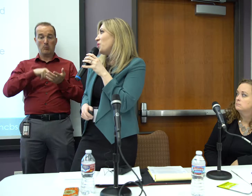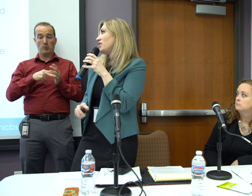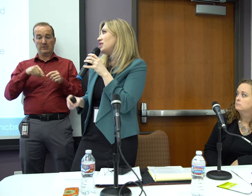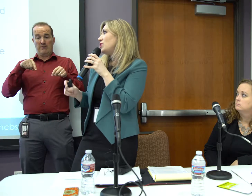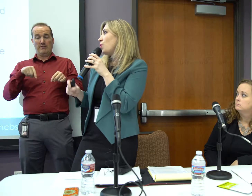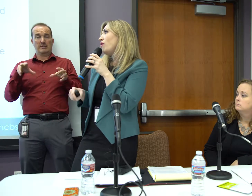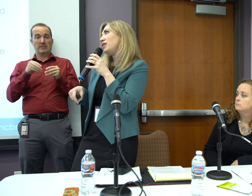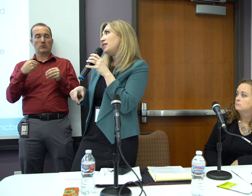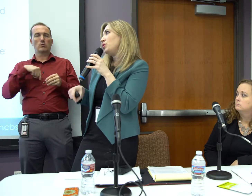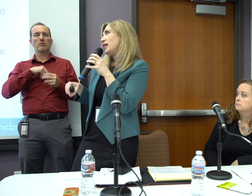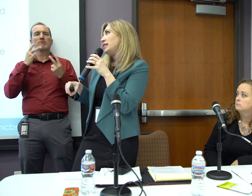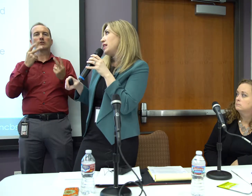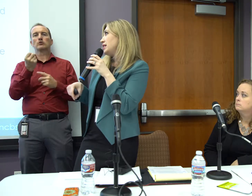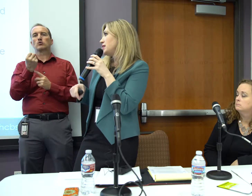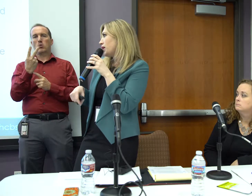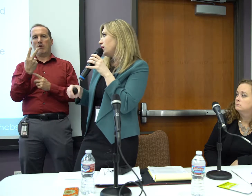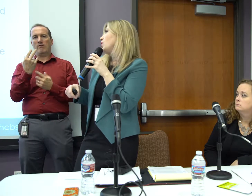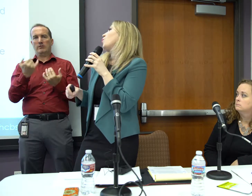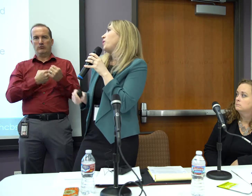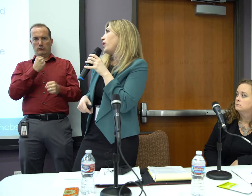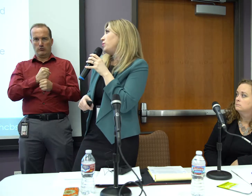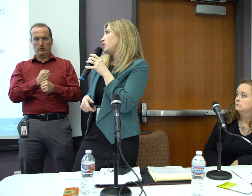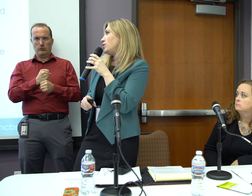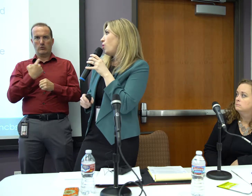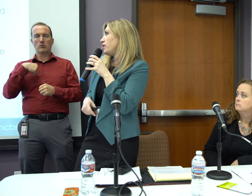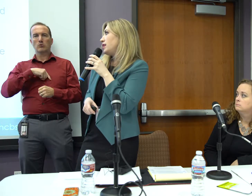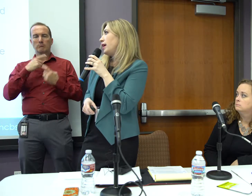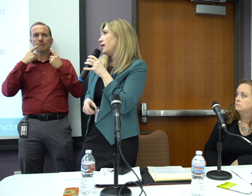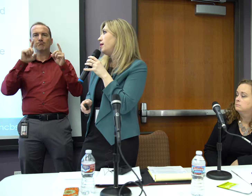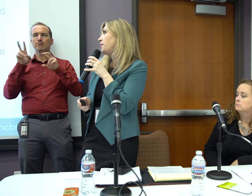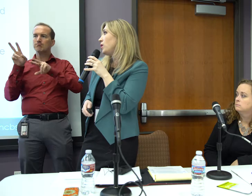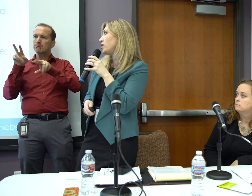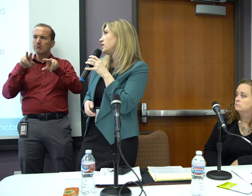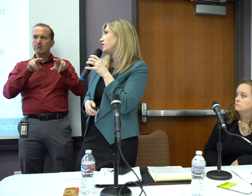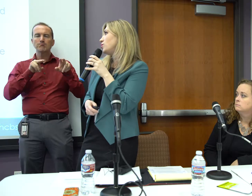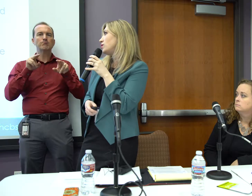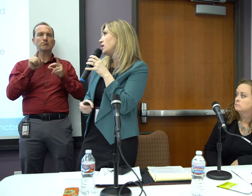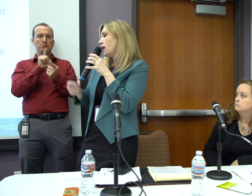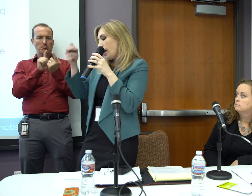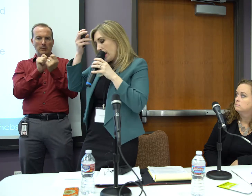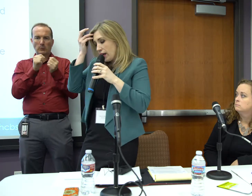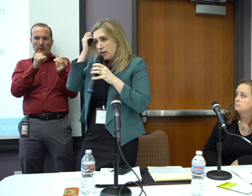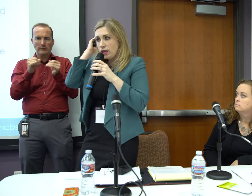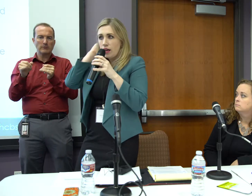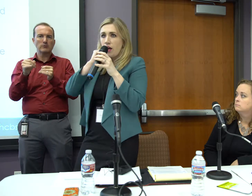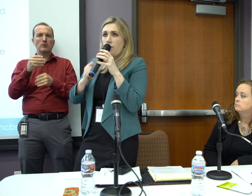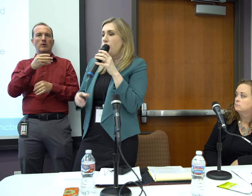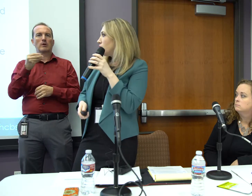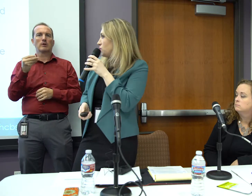session, we visited 12 residential sites this year where we were able to tour the setting, meet with individuals,